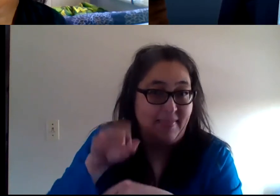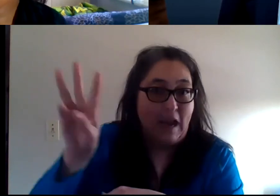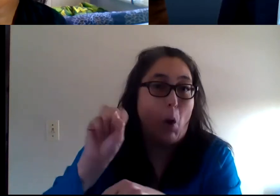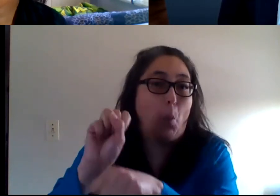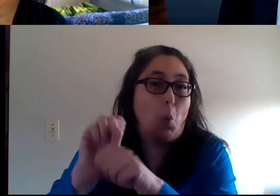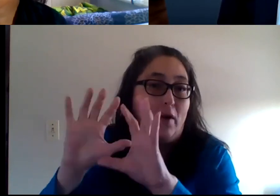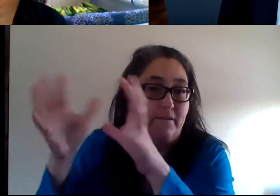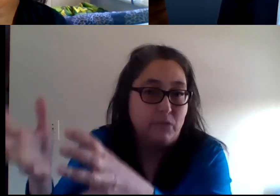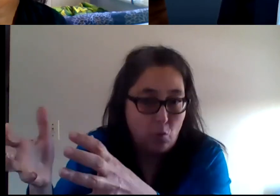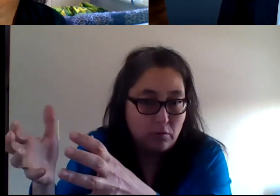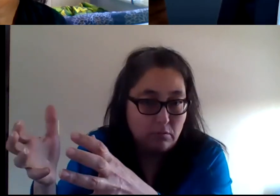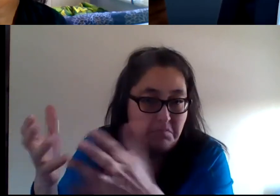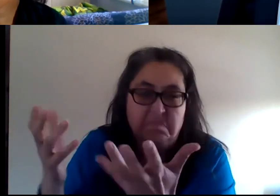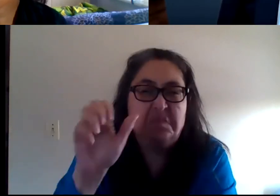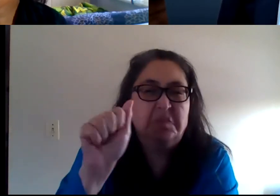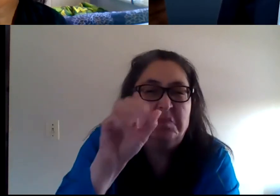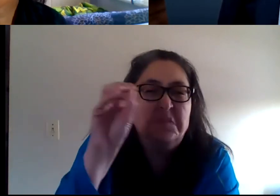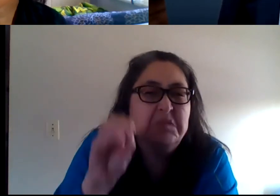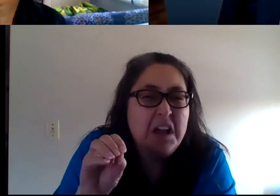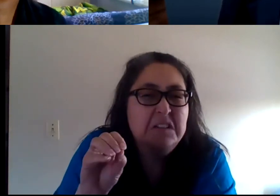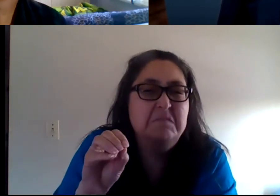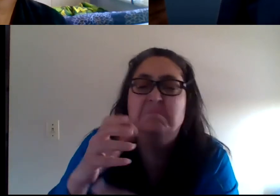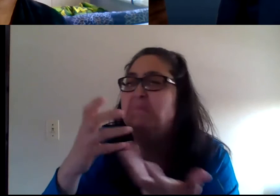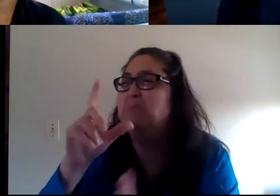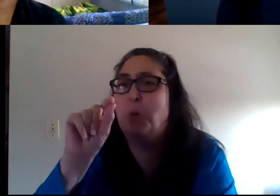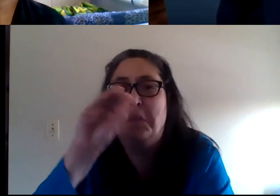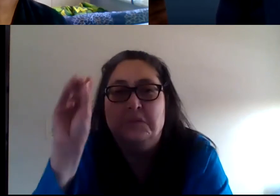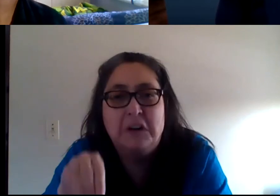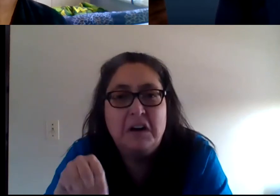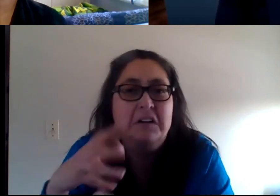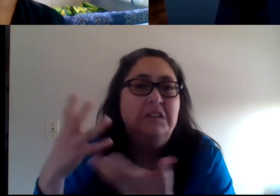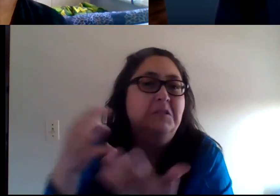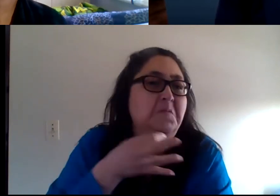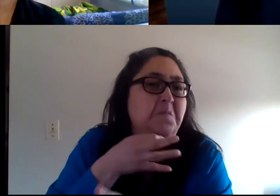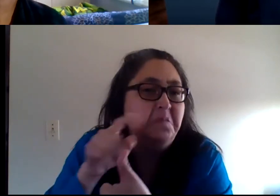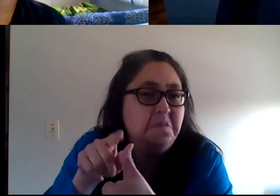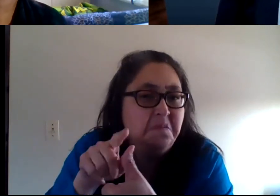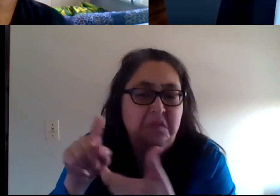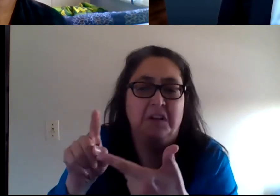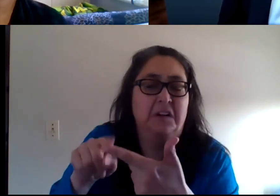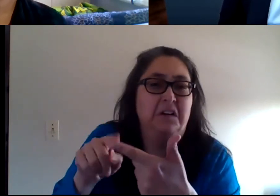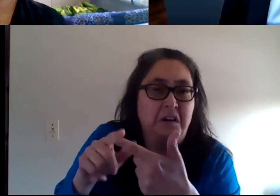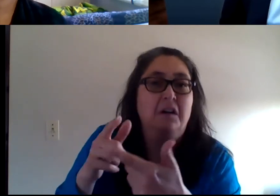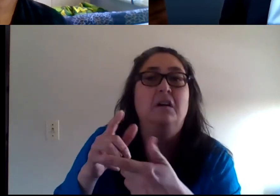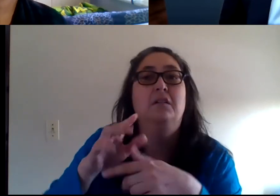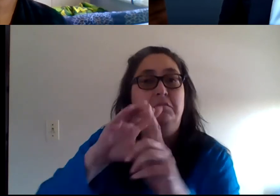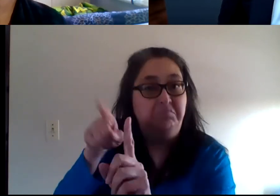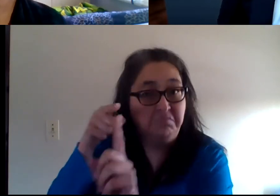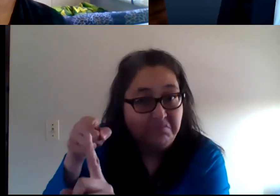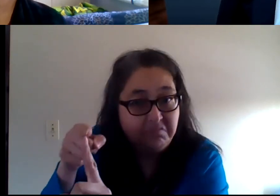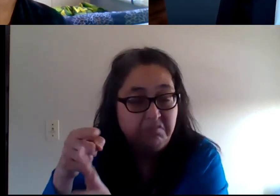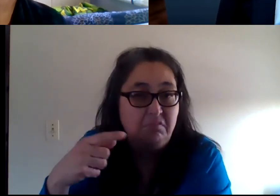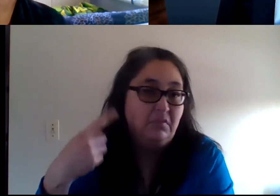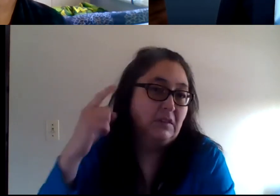what about the persons of disability? How many, what are your numbers at your company? Do you have 20% of people that have disabilities in